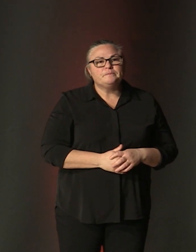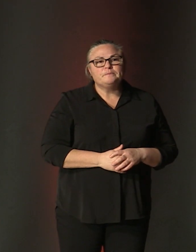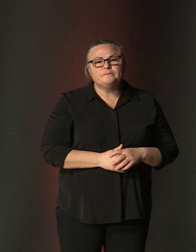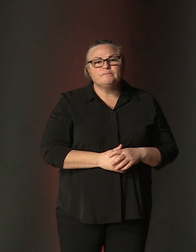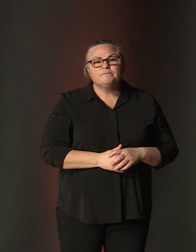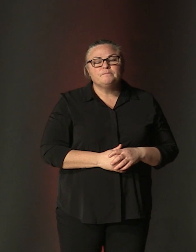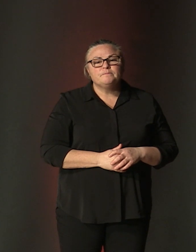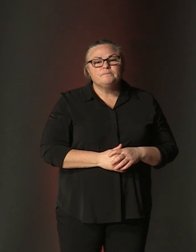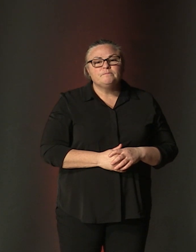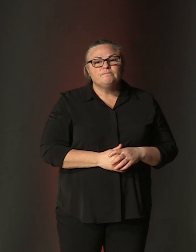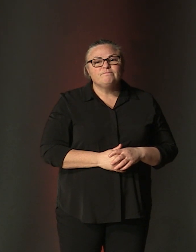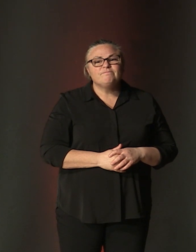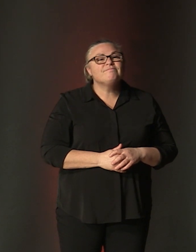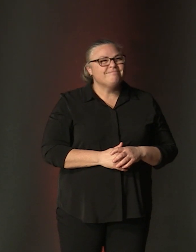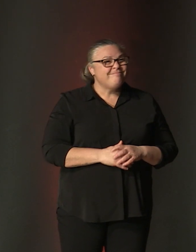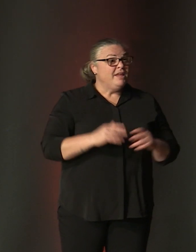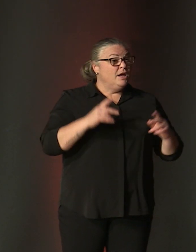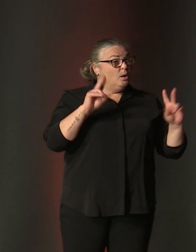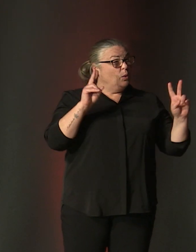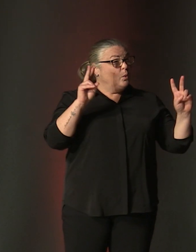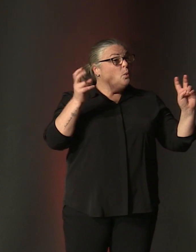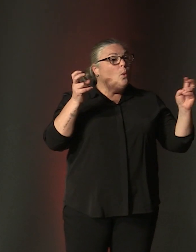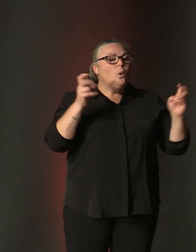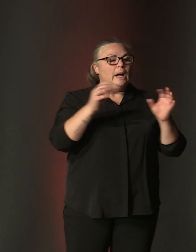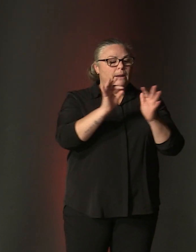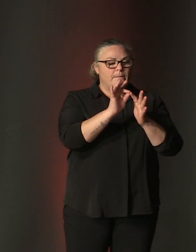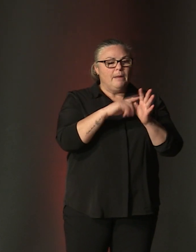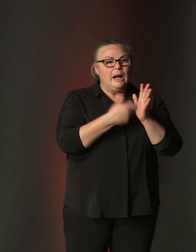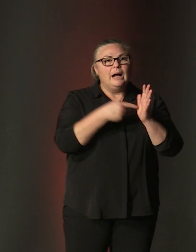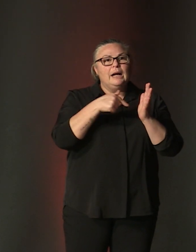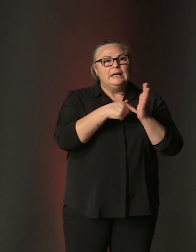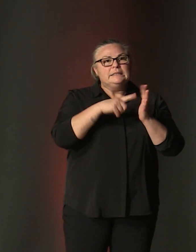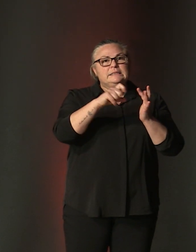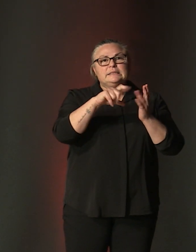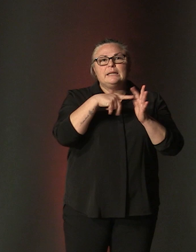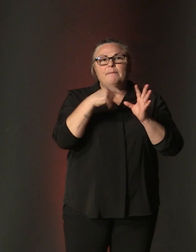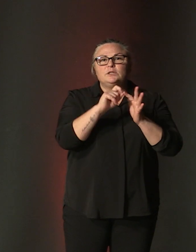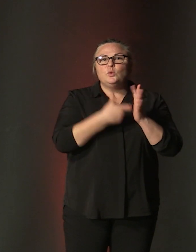people? The answer is in this thing called participatory funding.